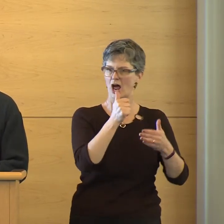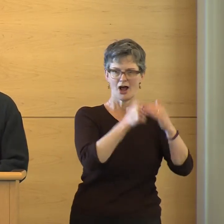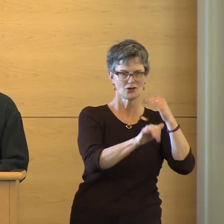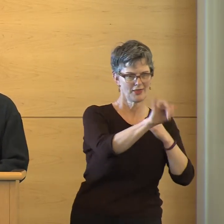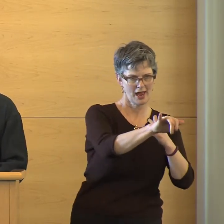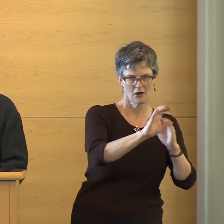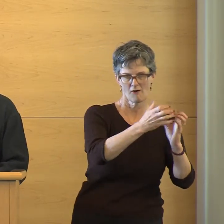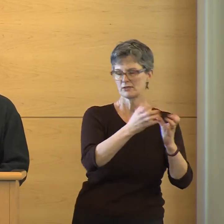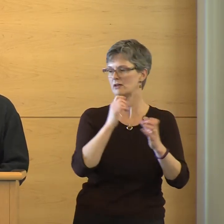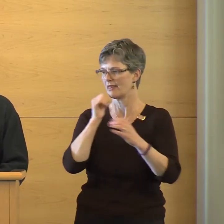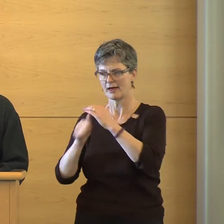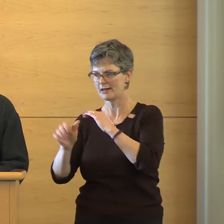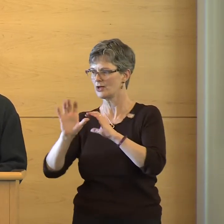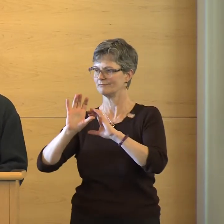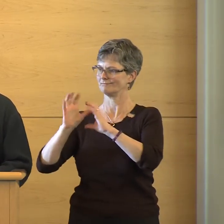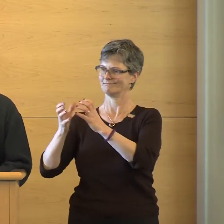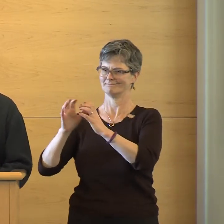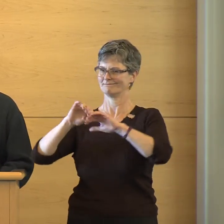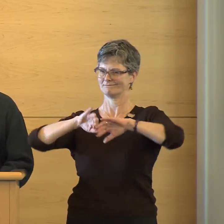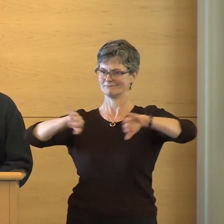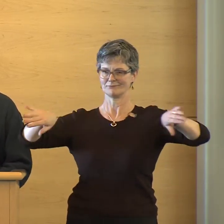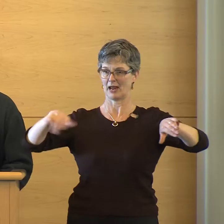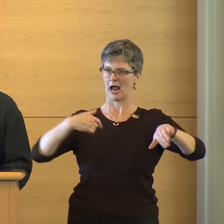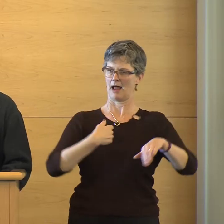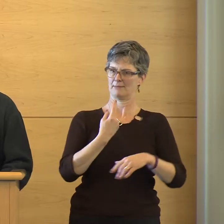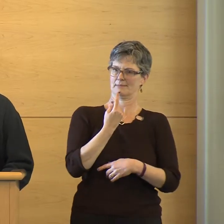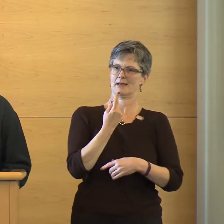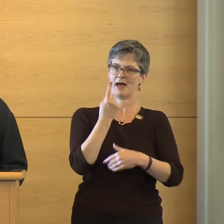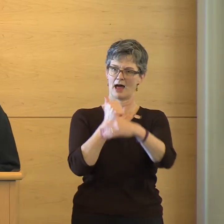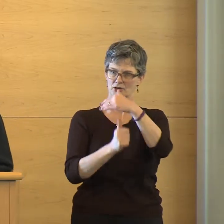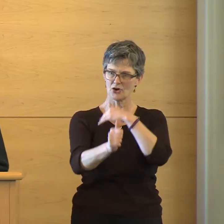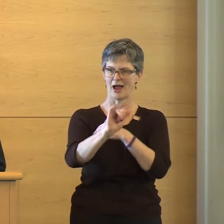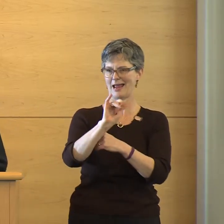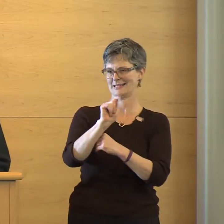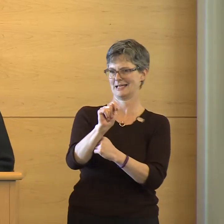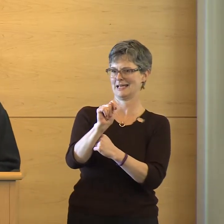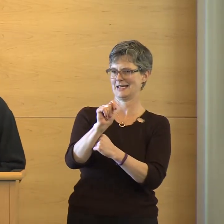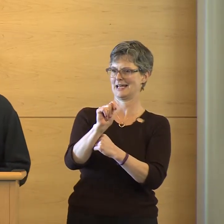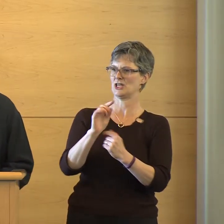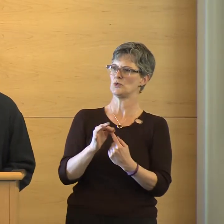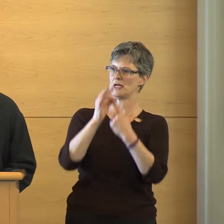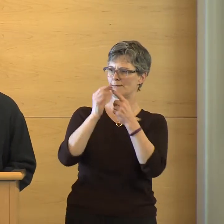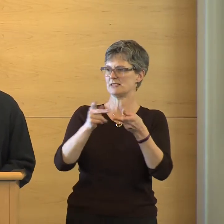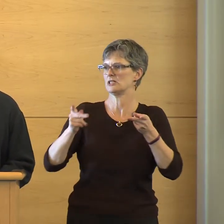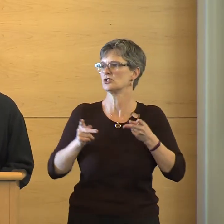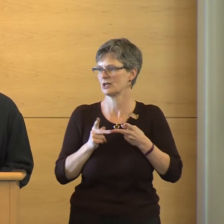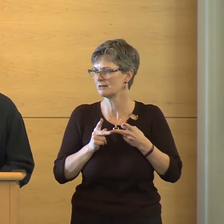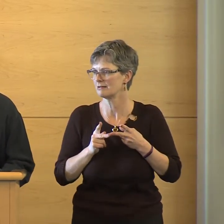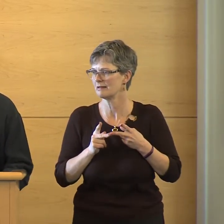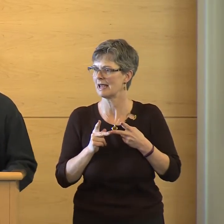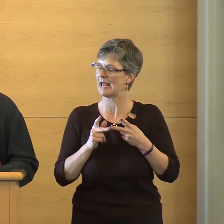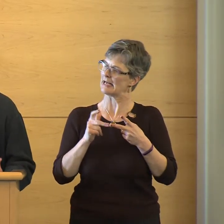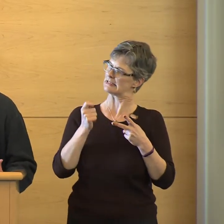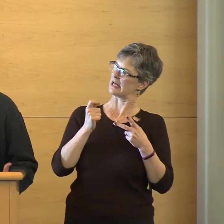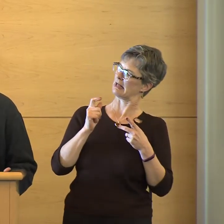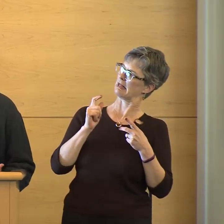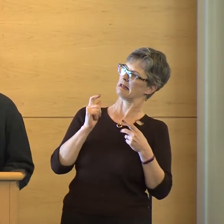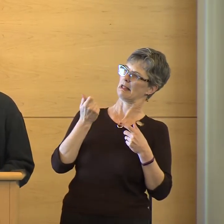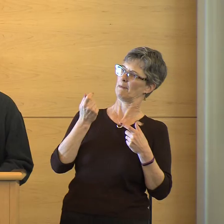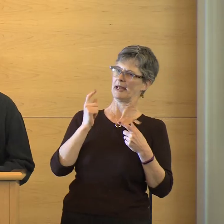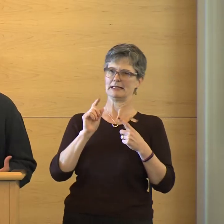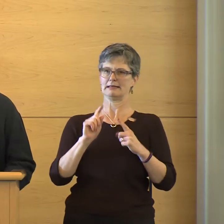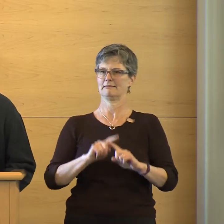with disabilities. And there's the disability services office, which provides services to employees with disabilities, and